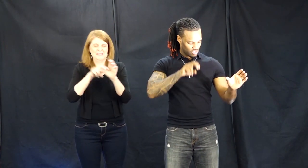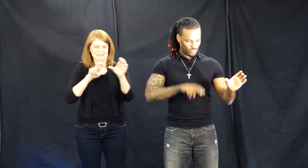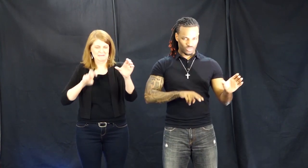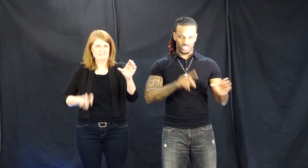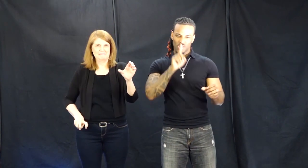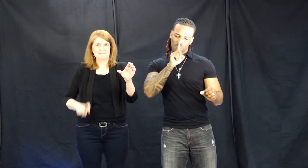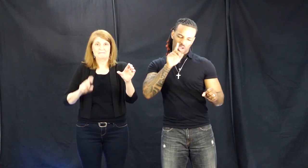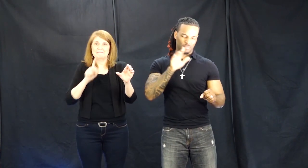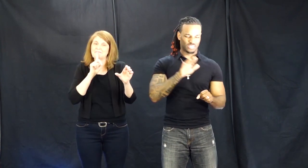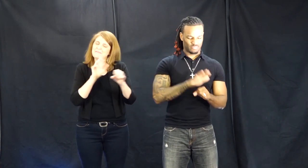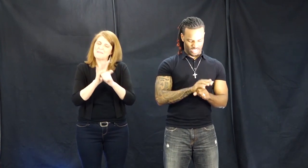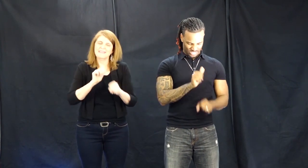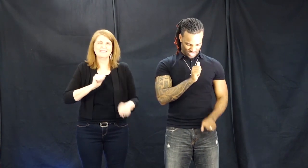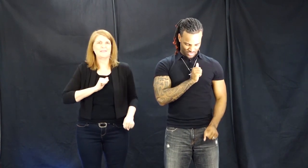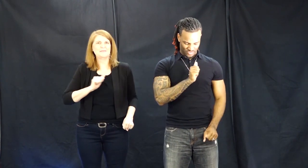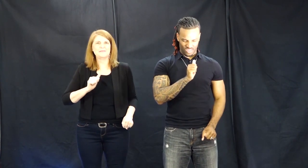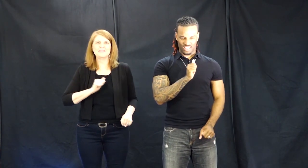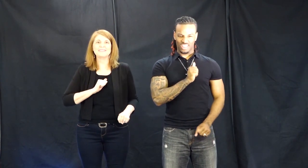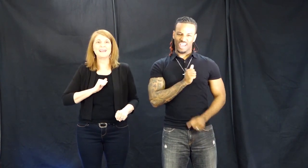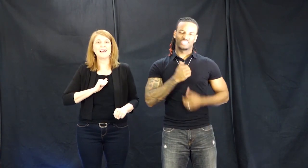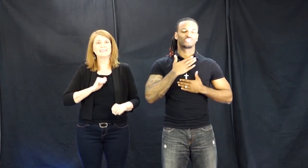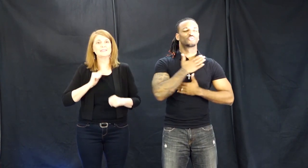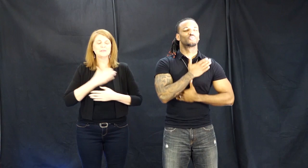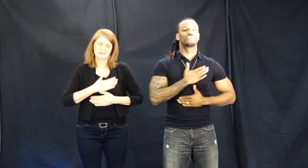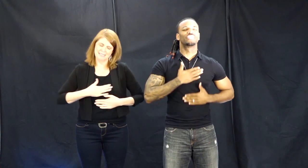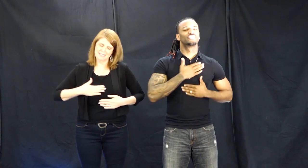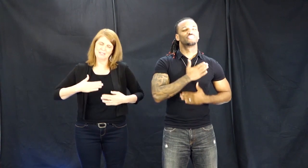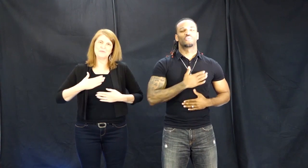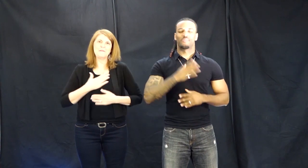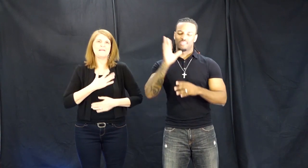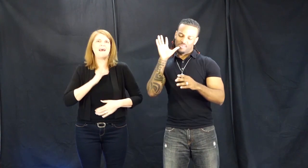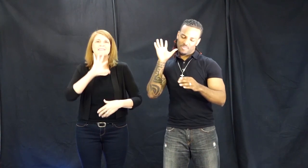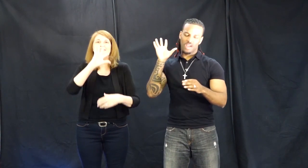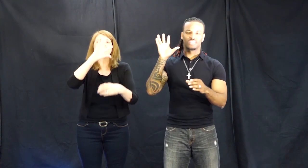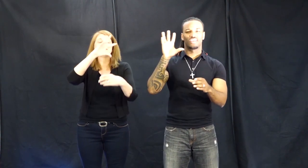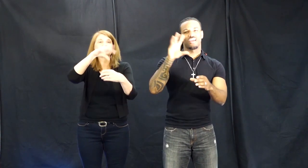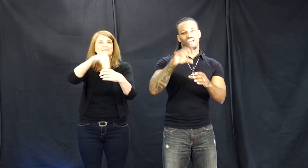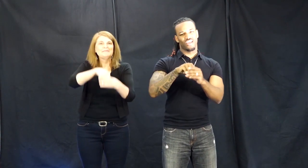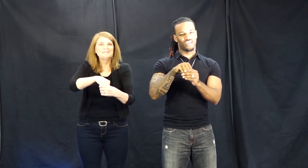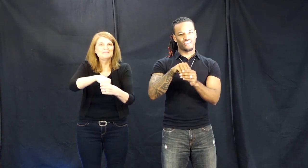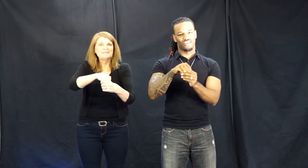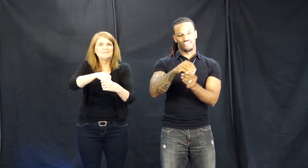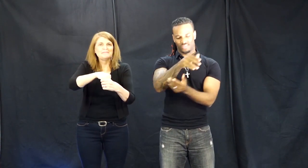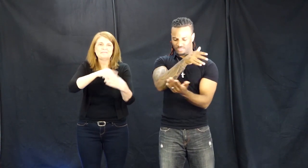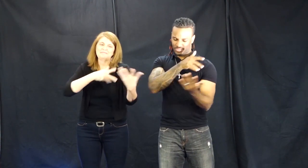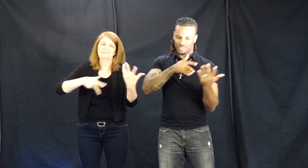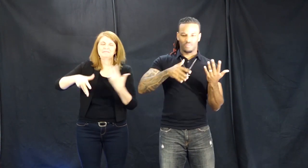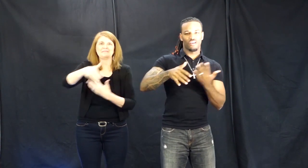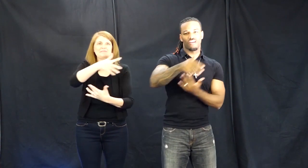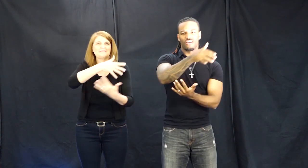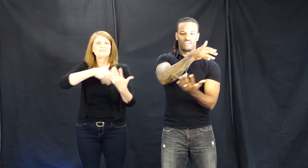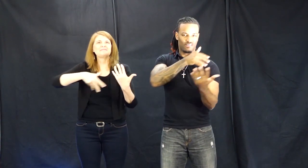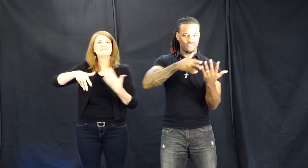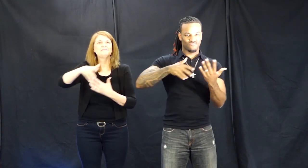in which I promise myself to realize the sweet enjoyment of partaking in the midst of my fellow